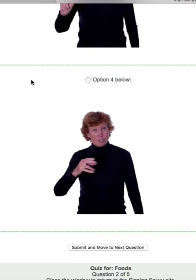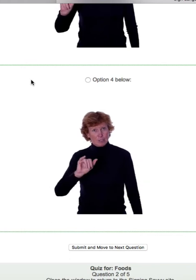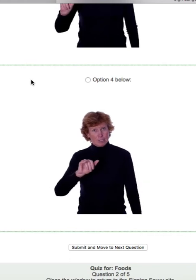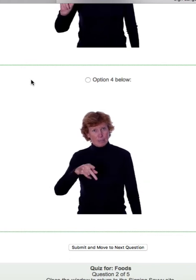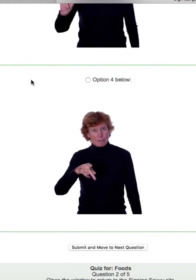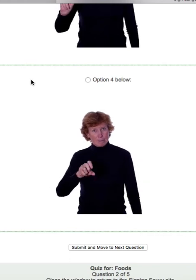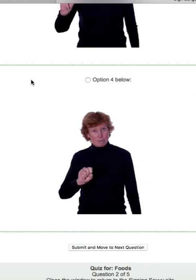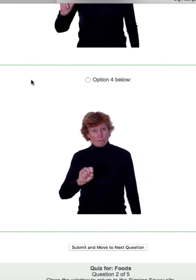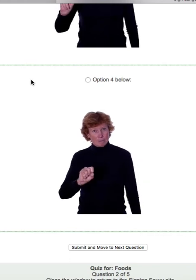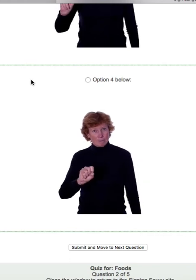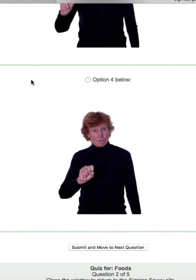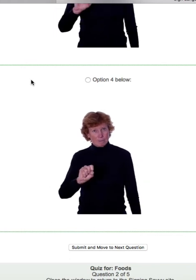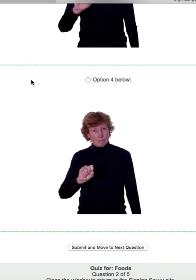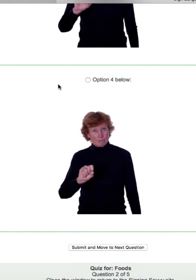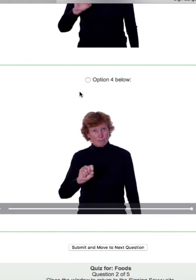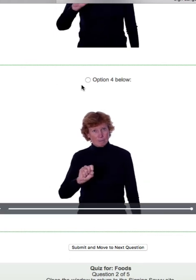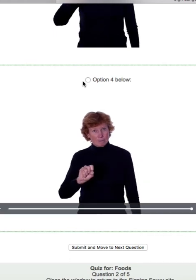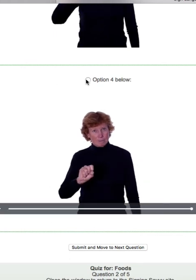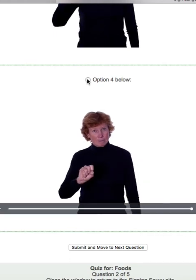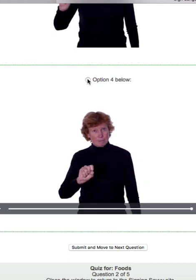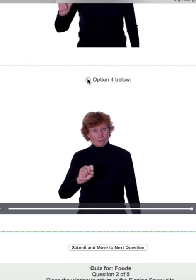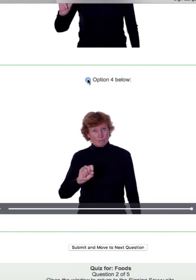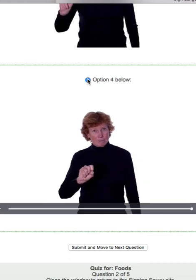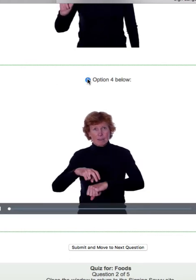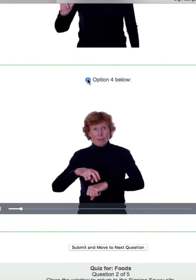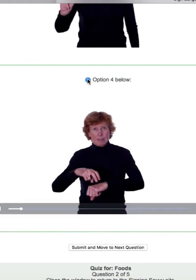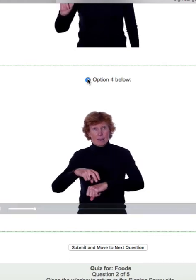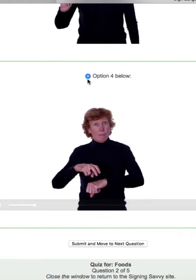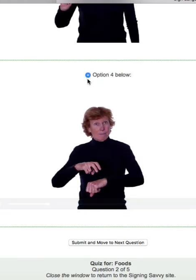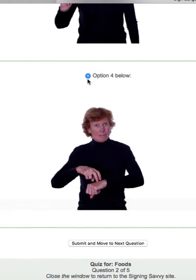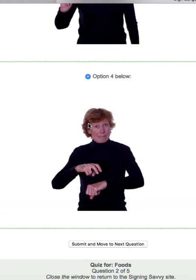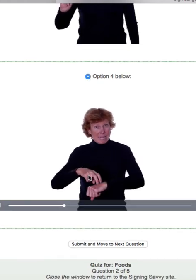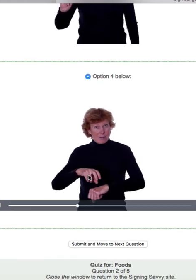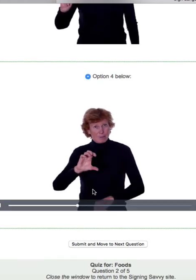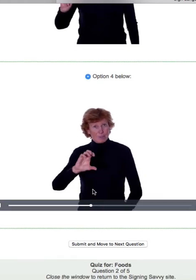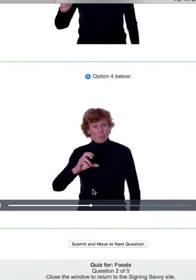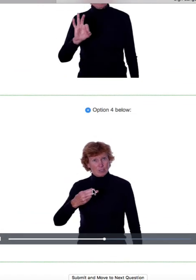Potato chips. That's what I see right there. So I'm going to choose that one. Okay. So I